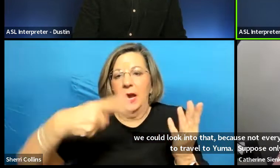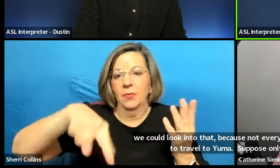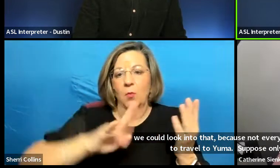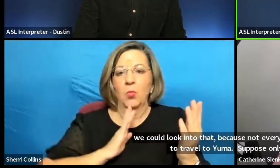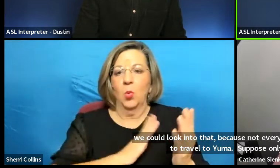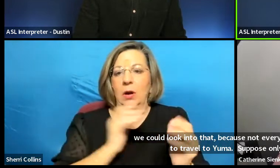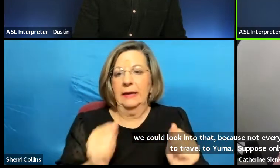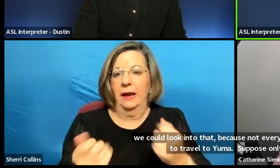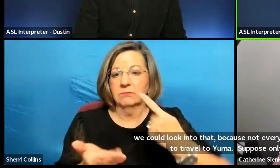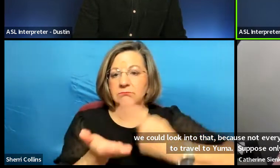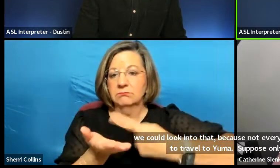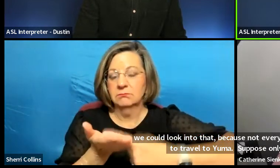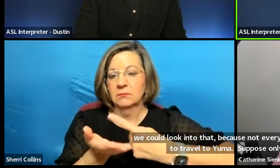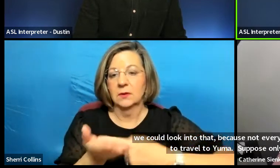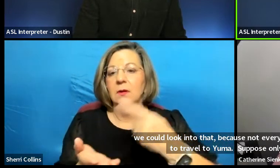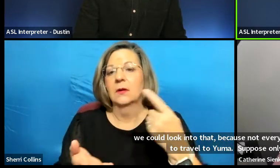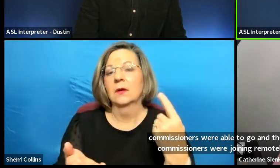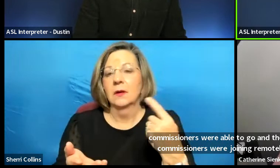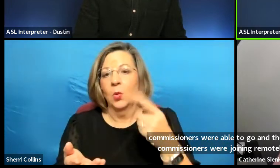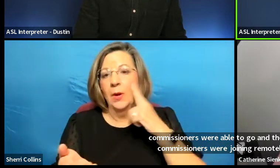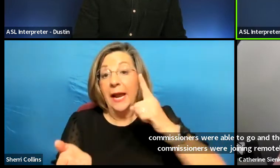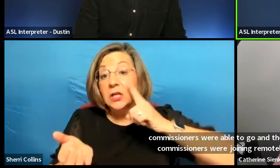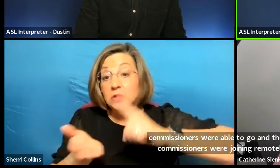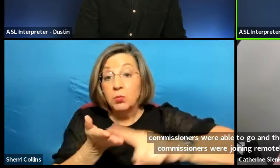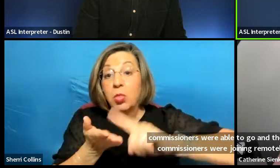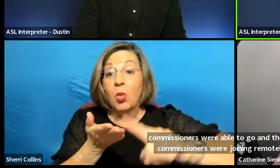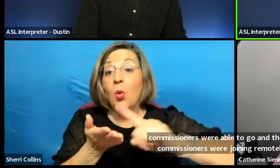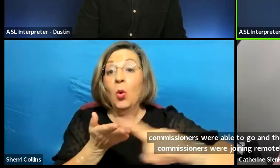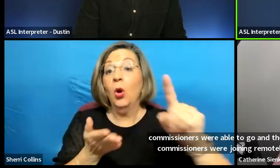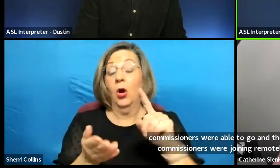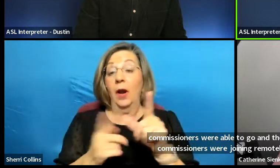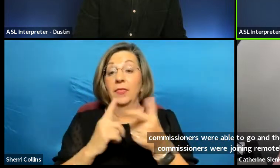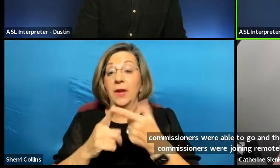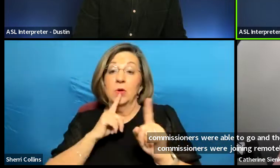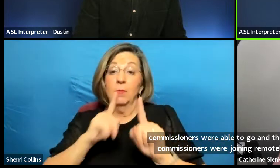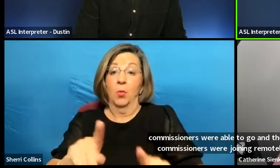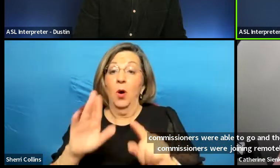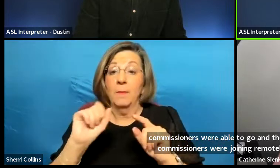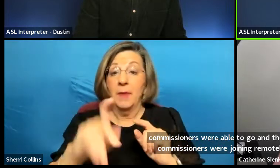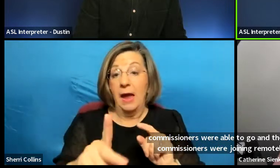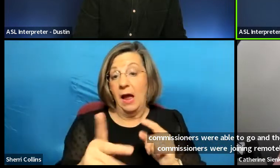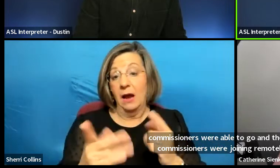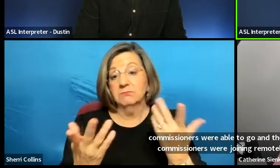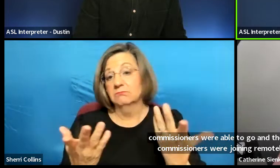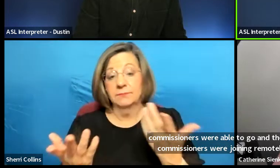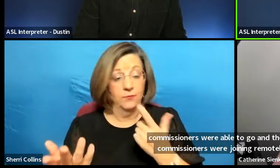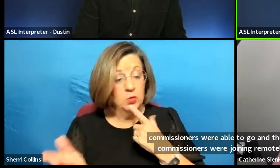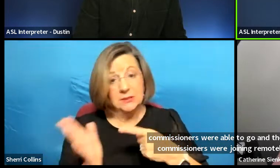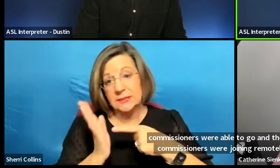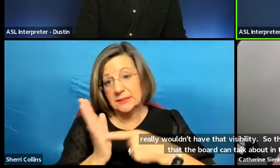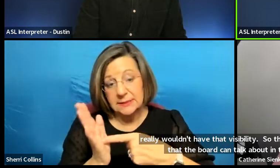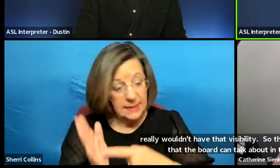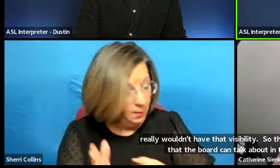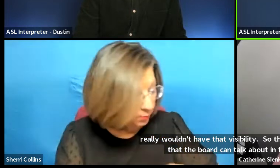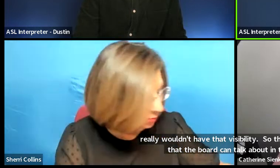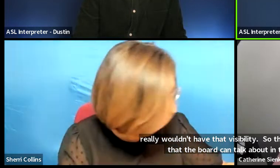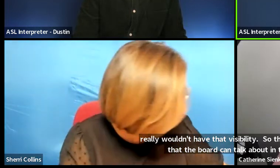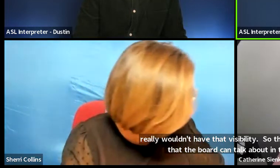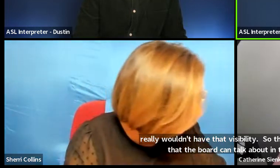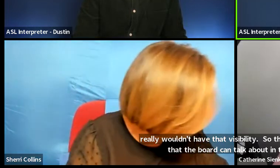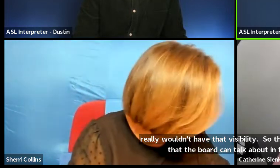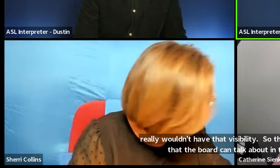that visibility. So that's something that the board can talk about in the next meeting. We can certainly explore it and report